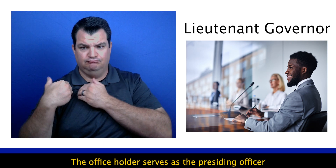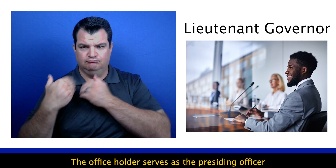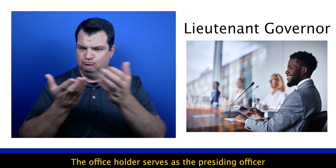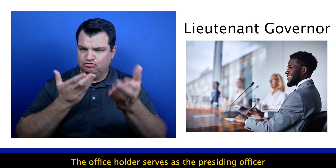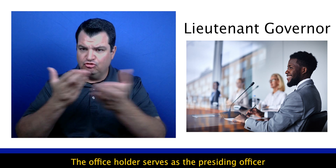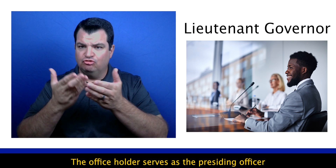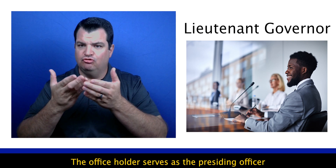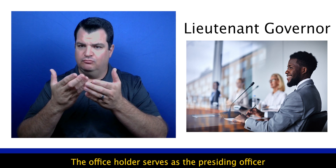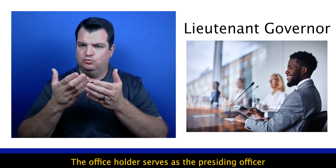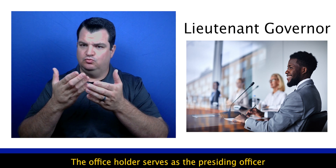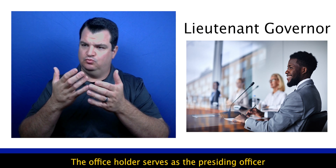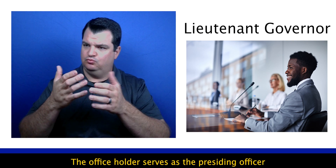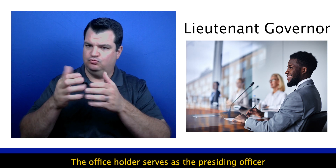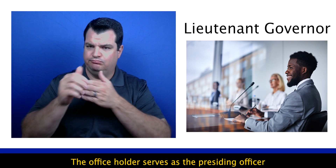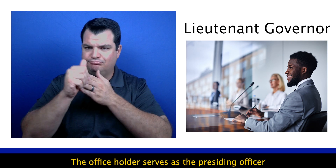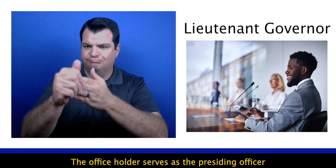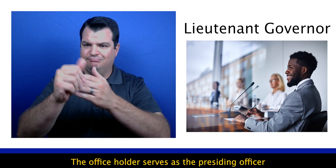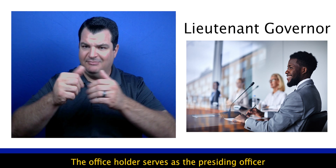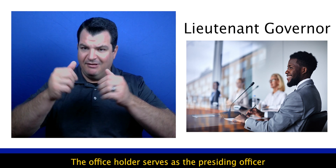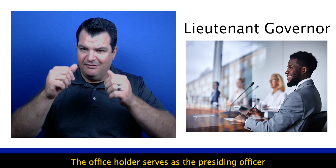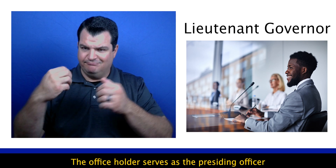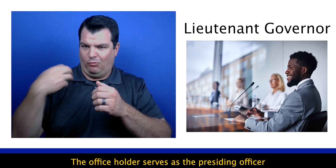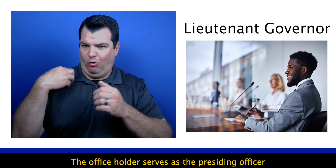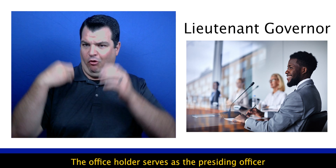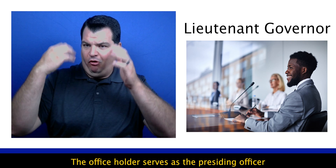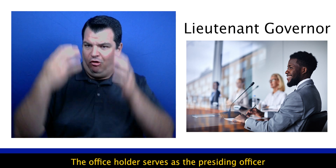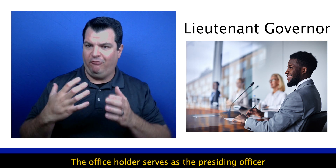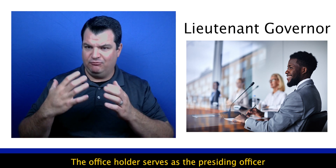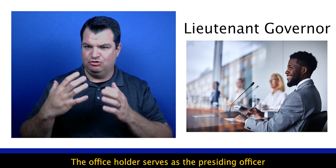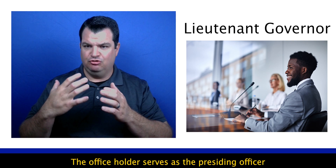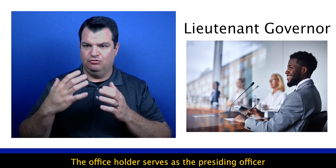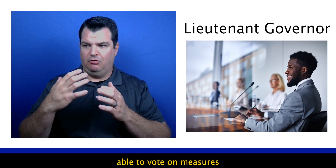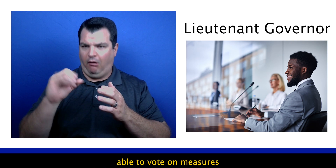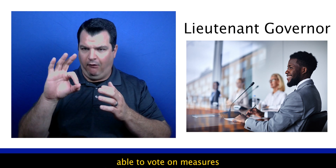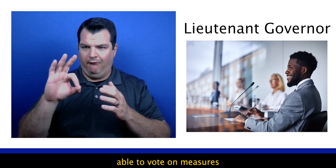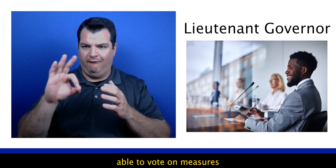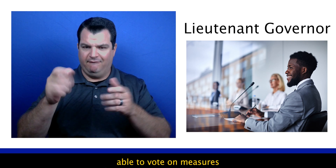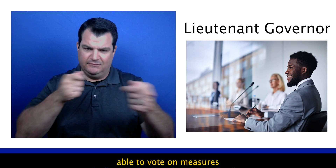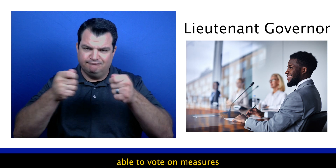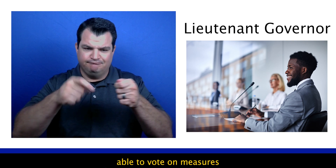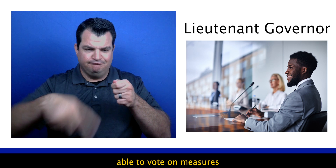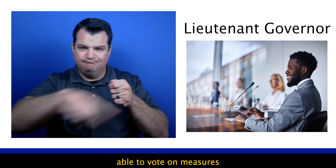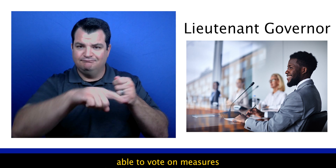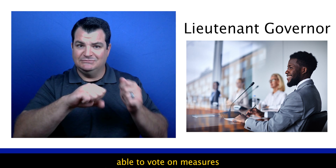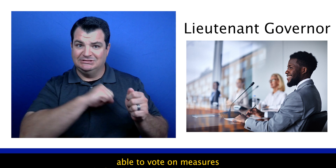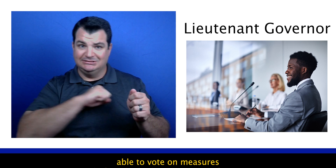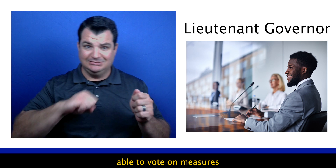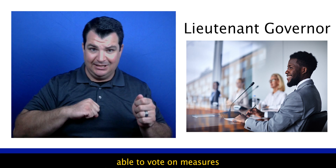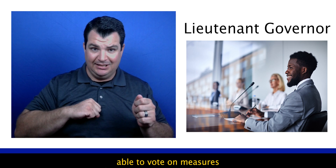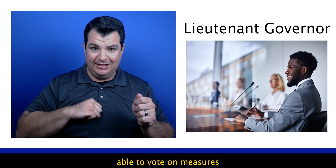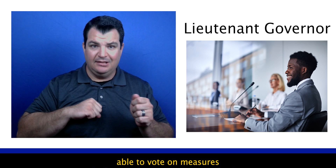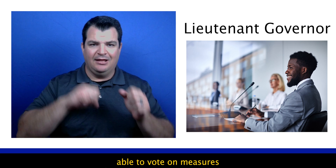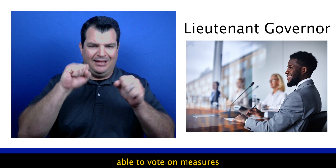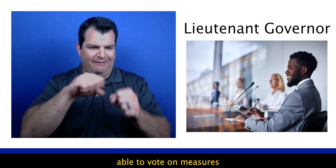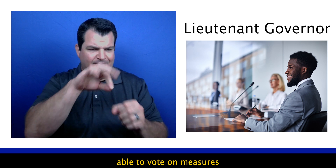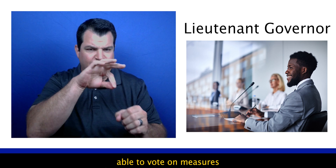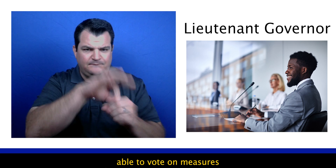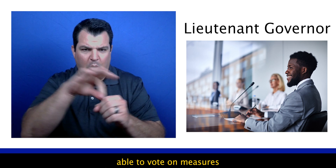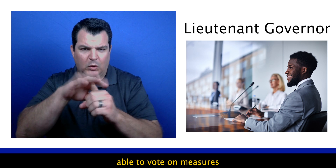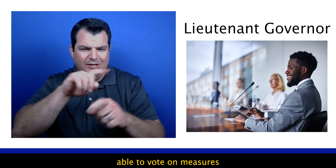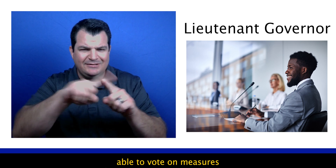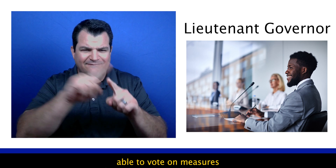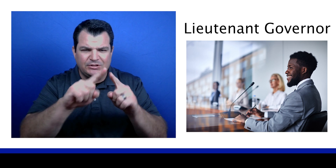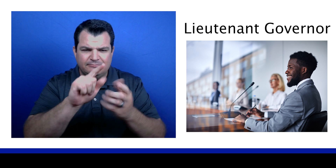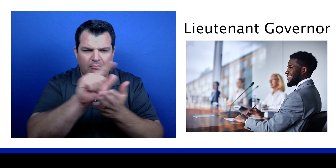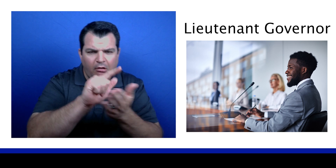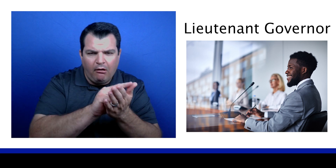The office holder serves as the presiding officer of the Vermont Senate, able to vote on measures before the body only in case